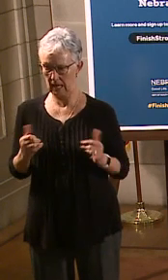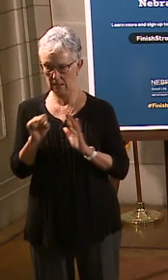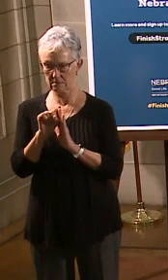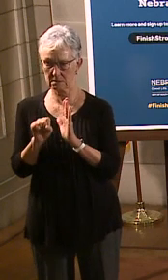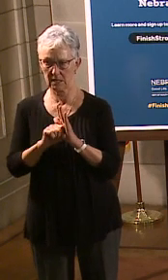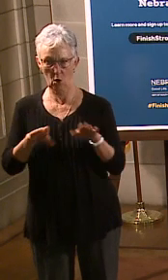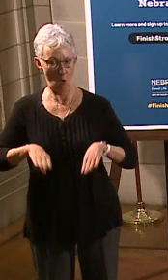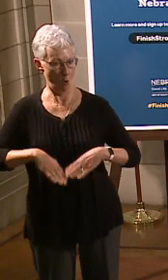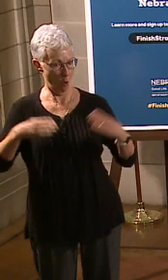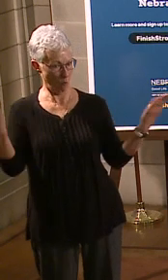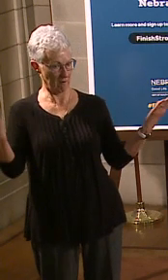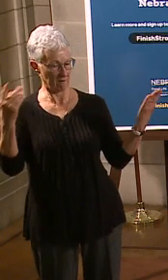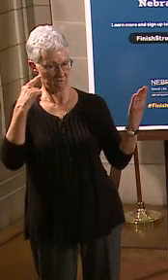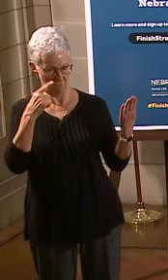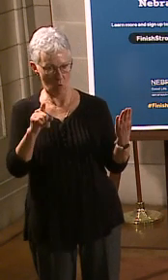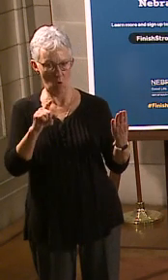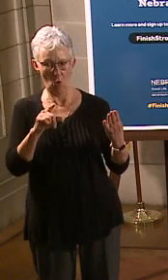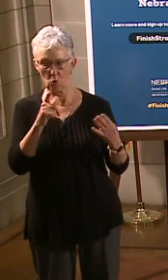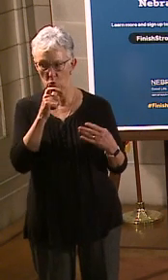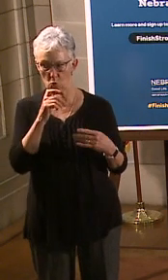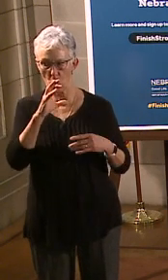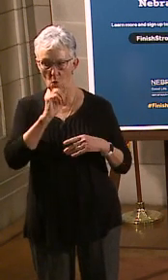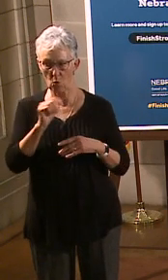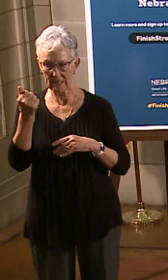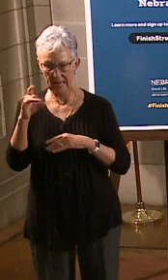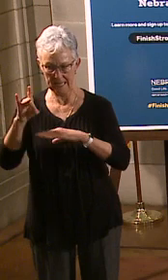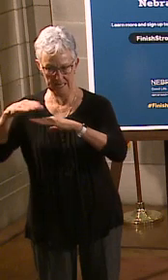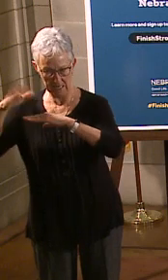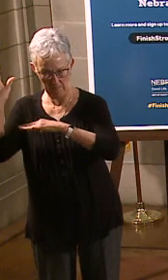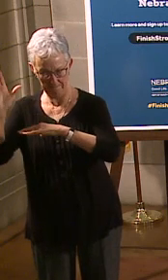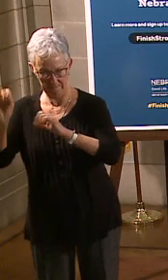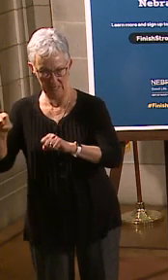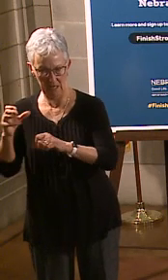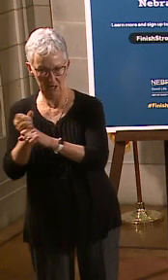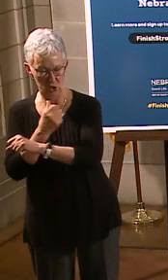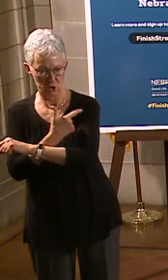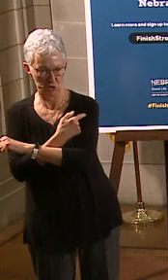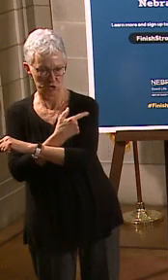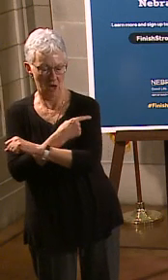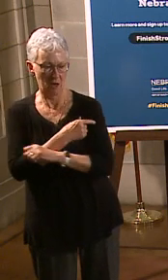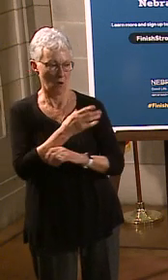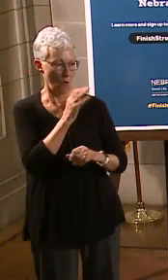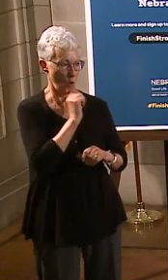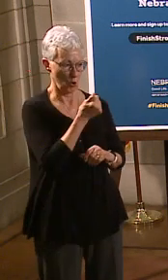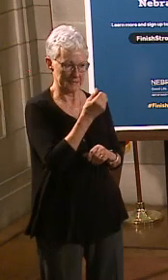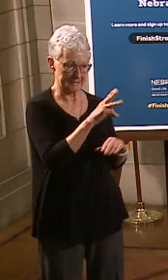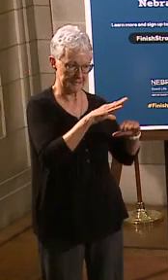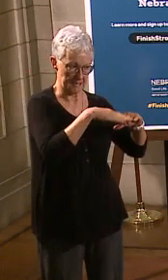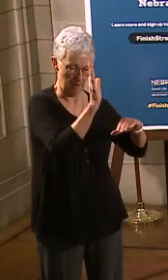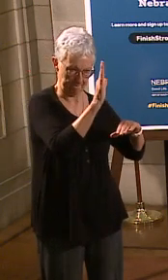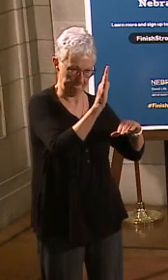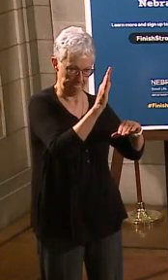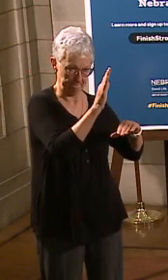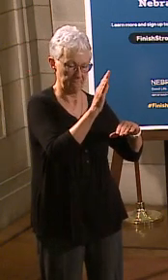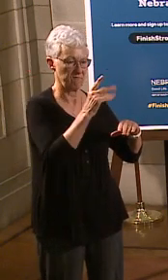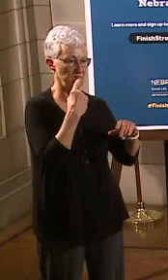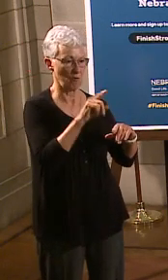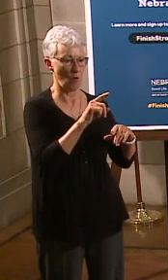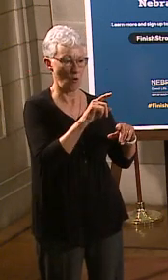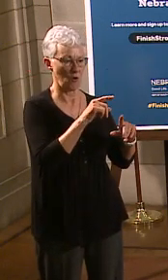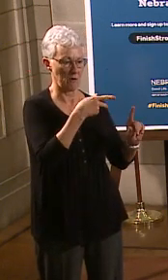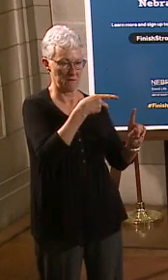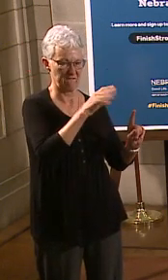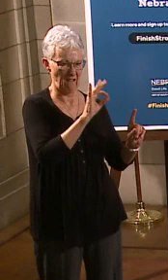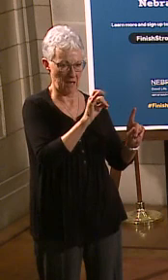to vaccinating 18 years and older, or 16 for Pfizer, has the governor given any thought to vaccinating students on college campuses? We